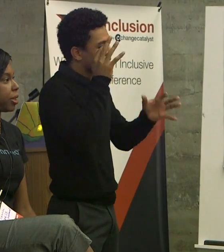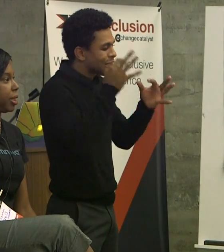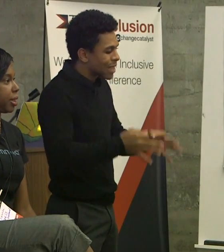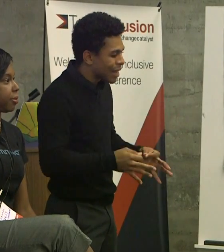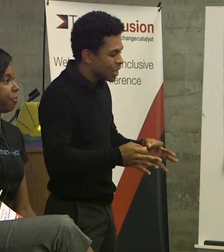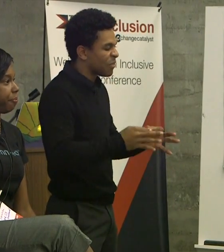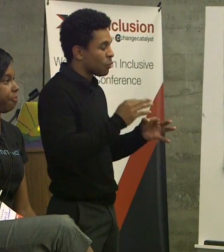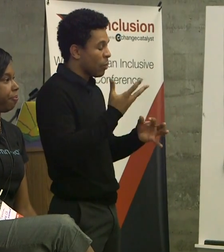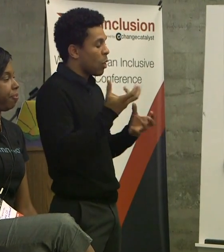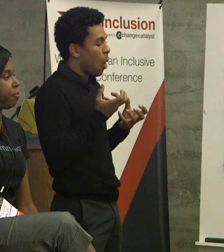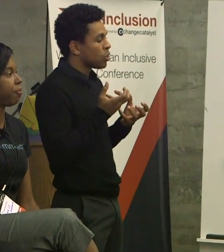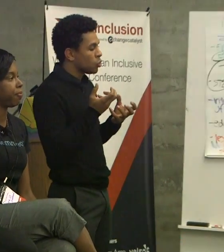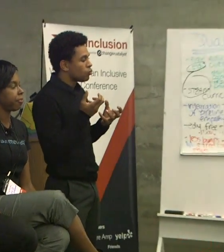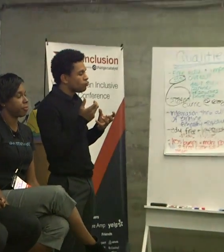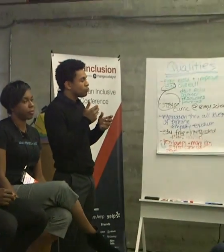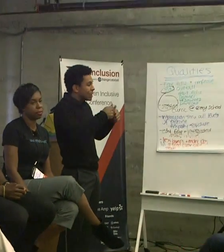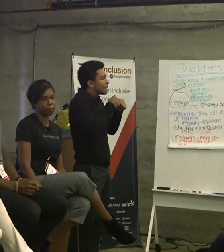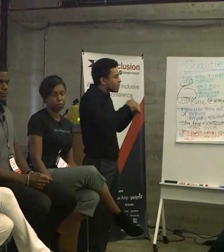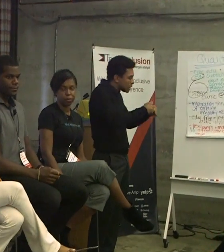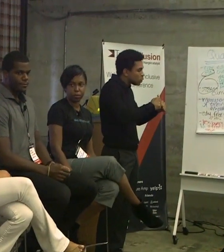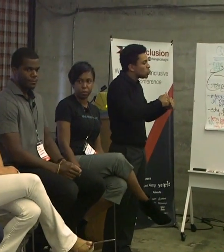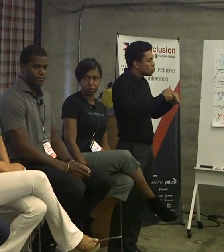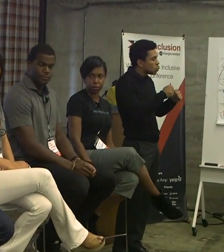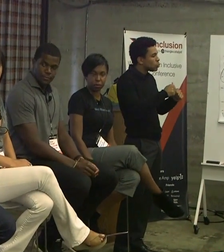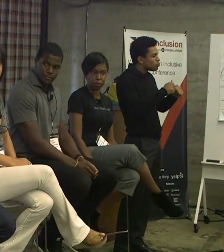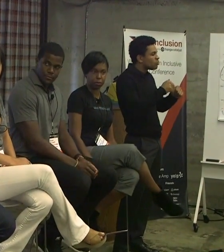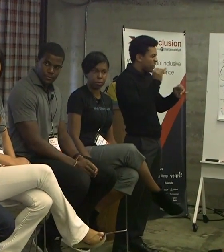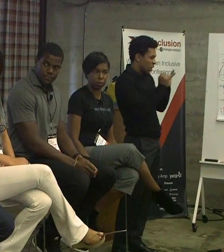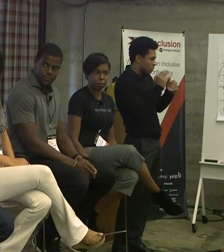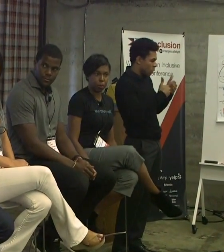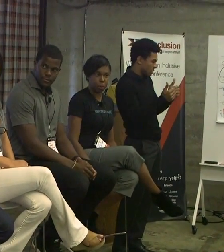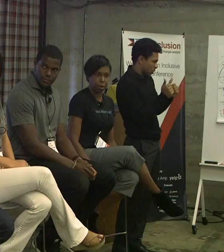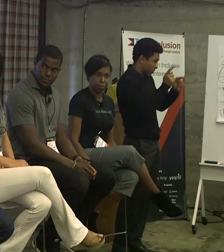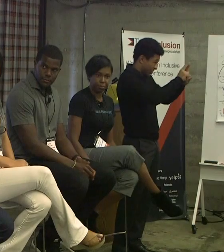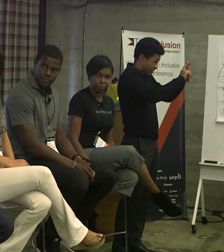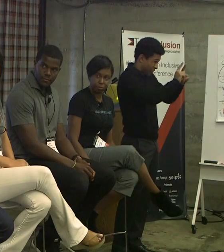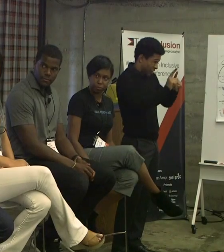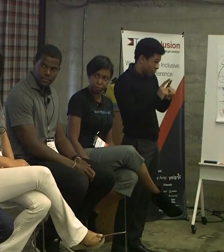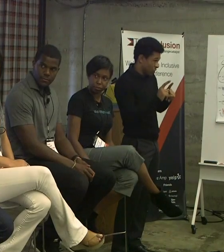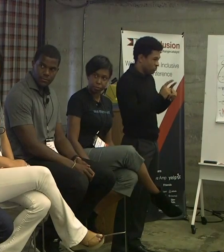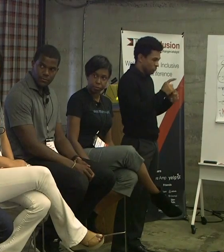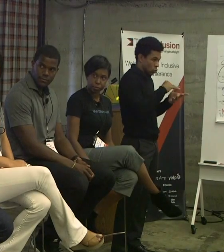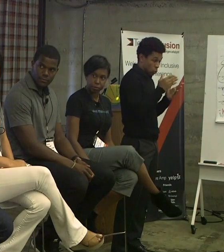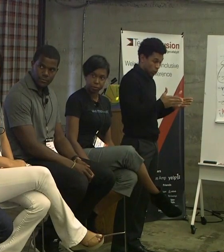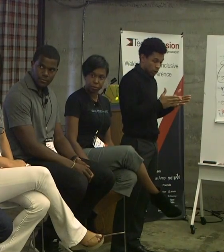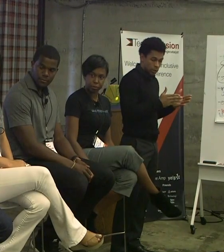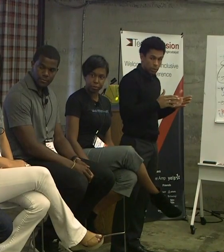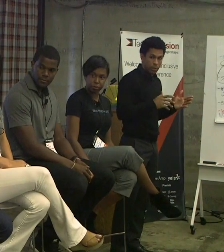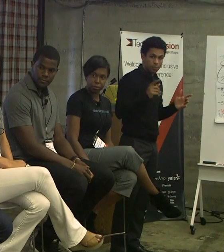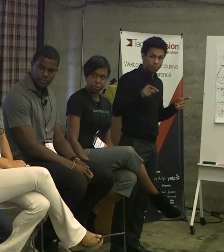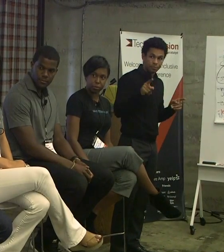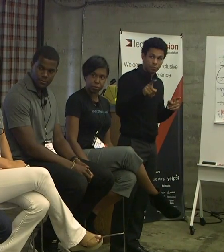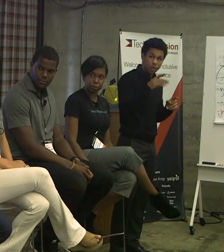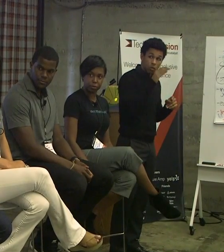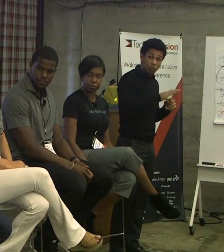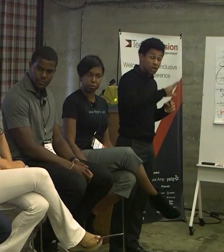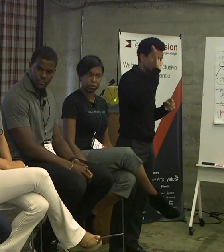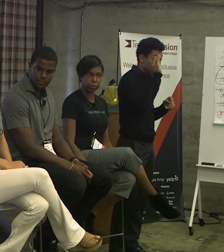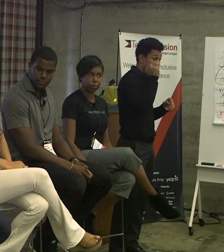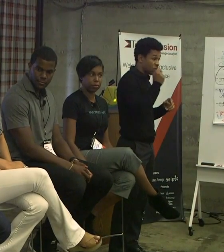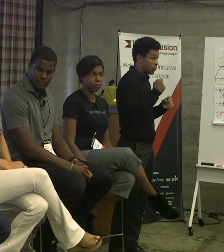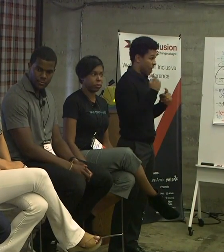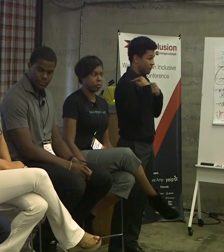the interview process. So raise your hand if you're in this room, if you've ever heard a company say that the reason that they're